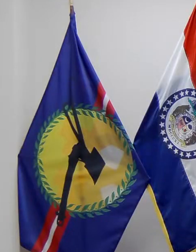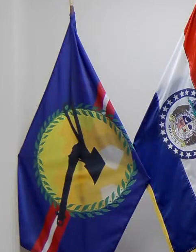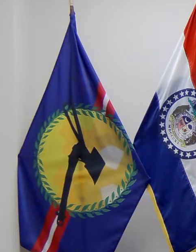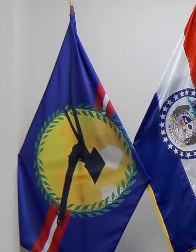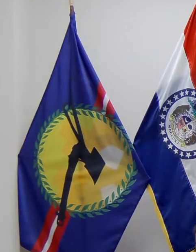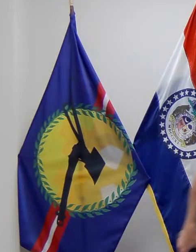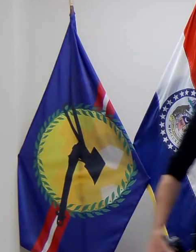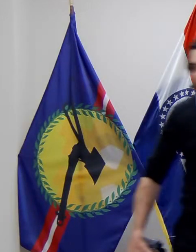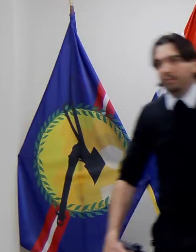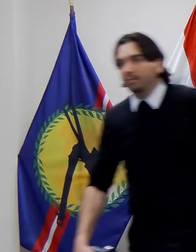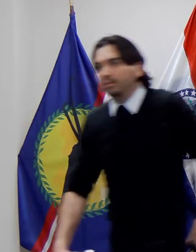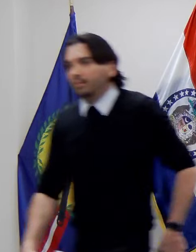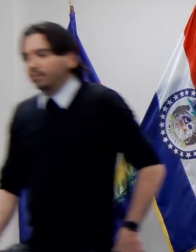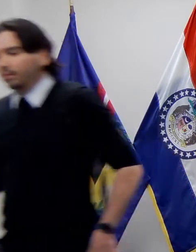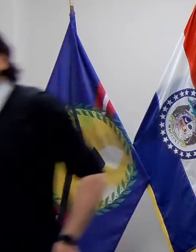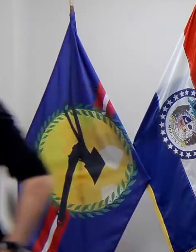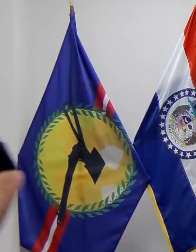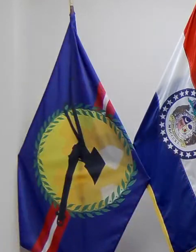Test, test.